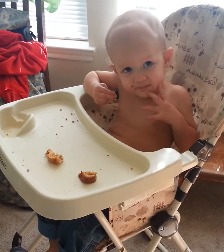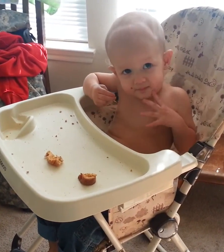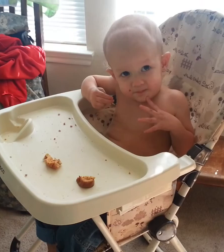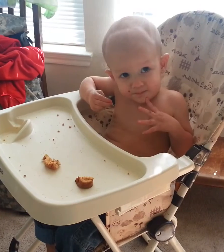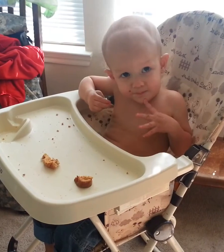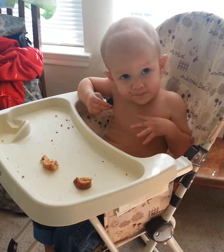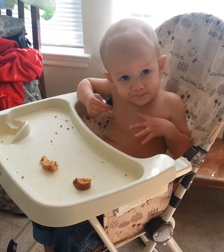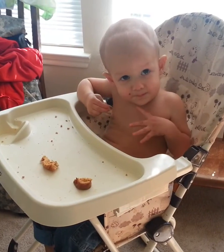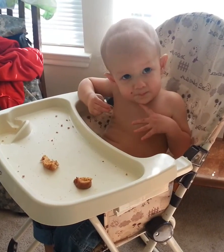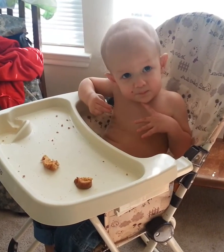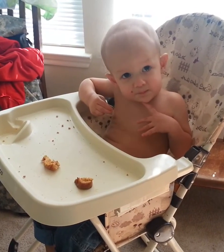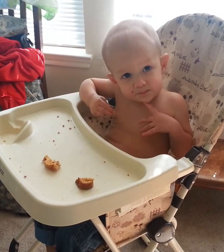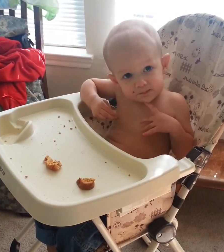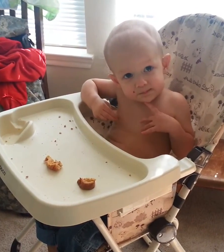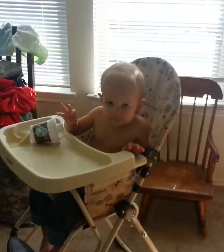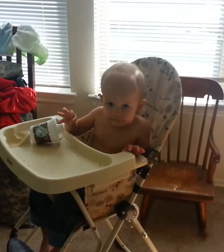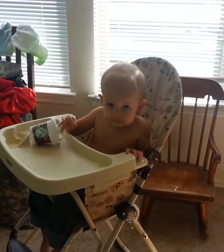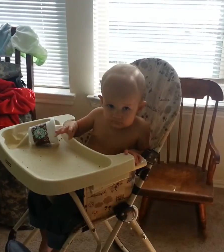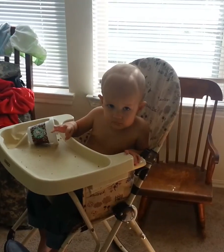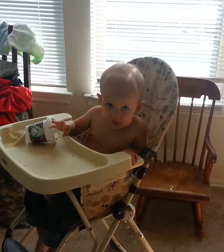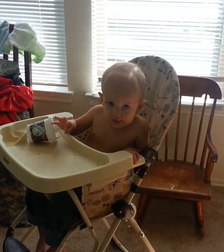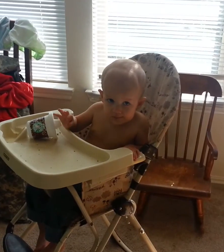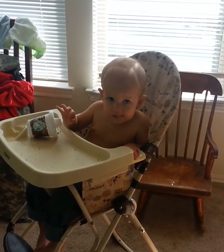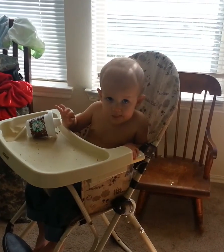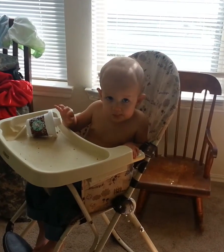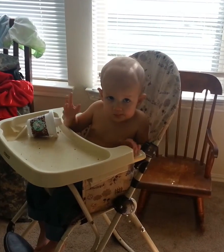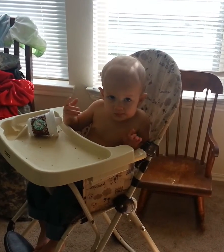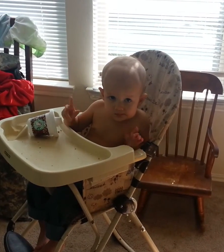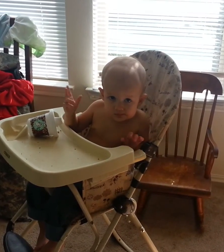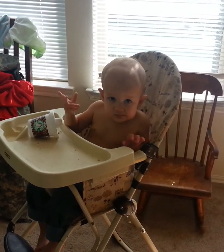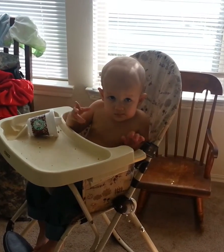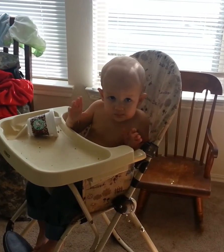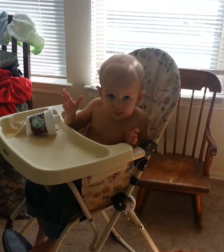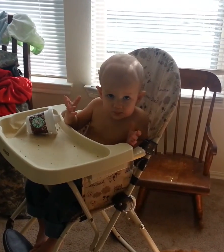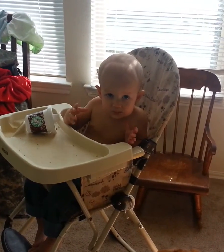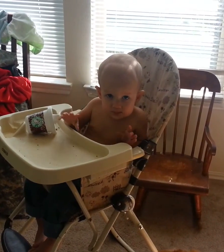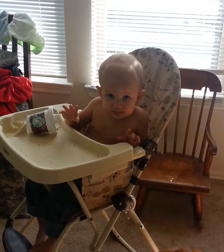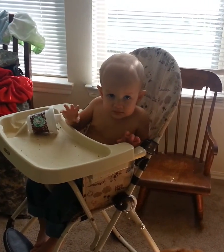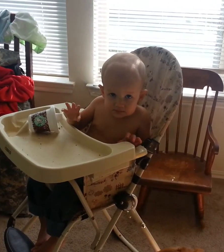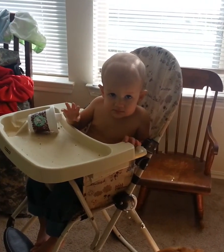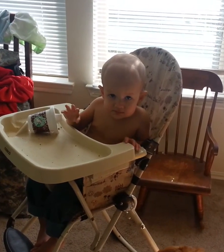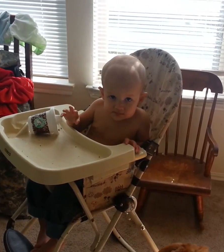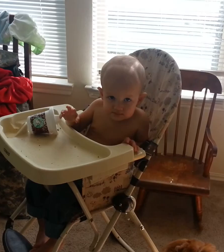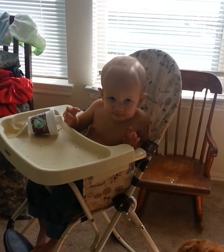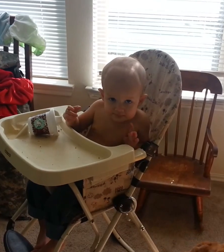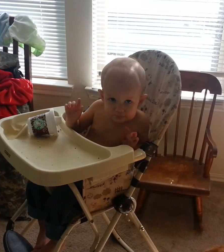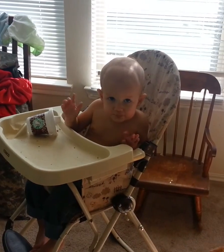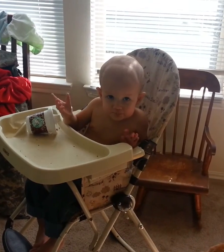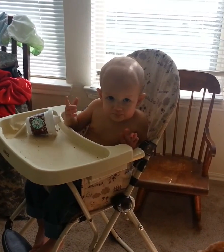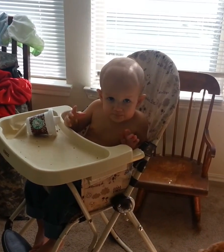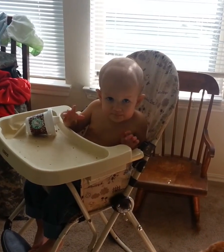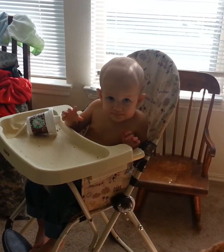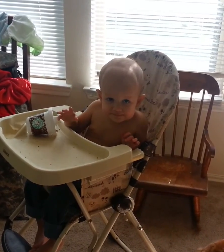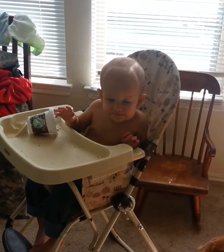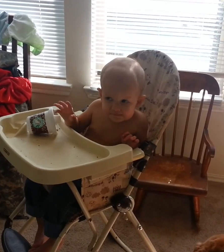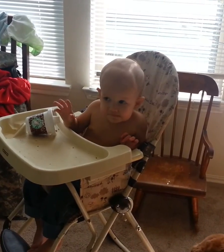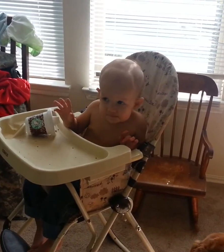Are you all done? All done. All done.-bye.-bye.-bye. Bye-bye. Bye I'll see you next time.